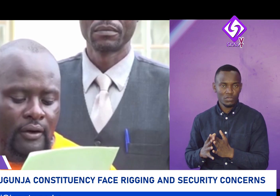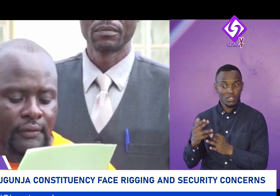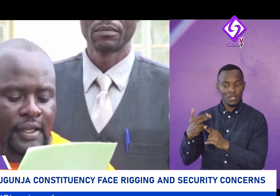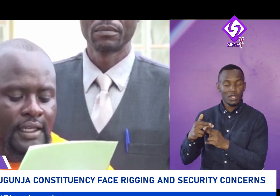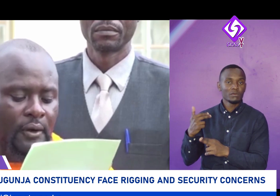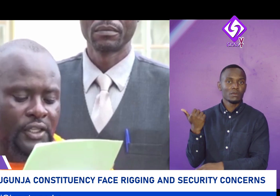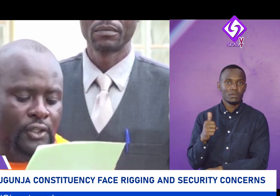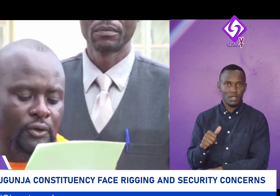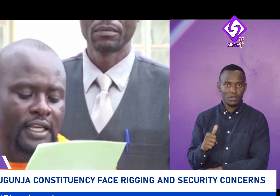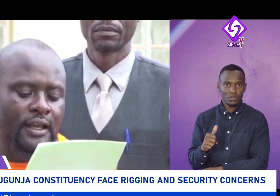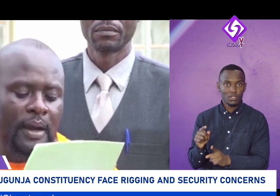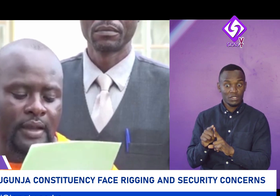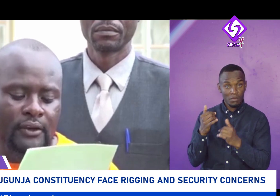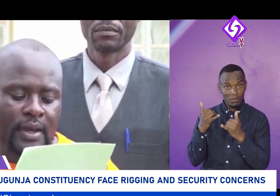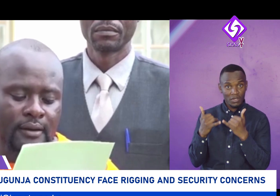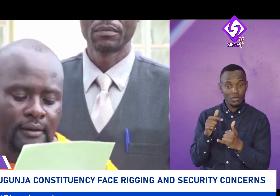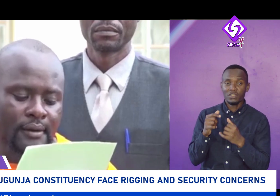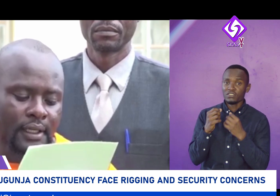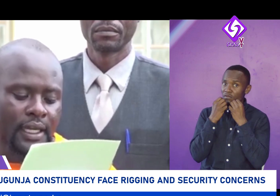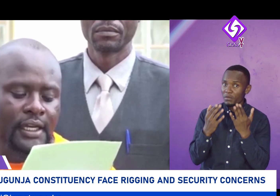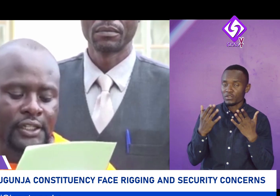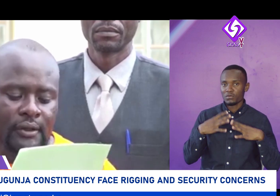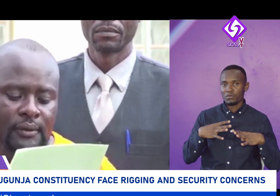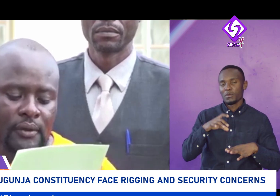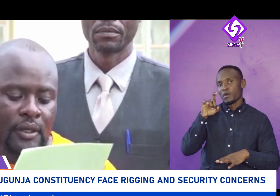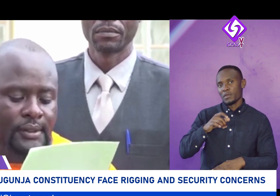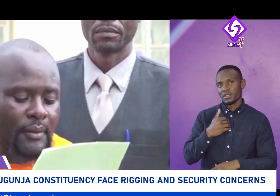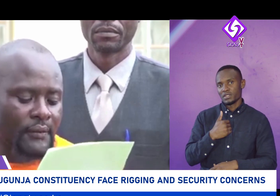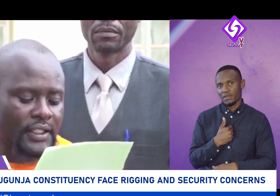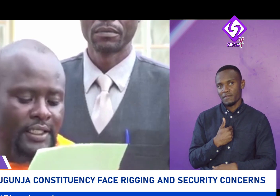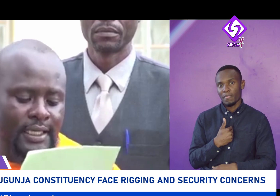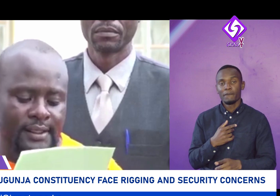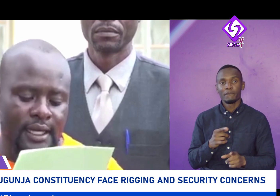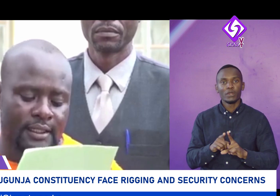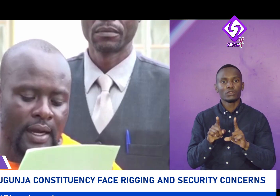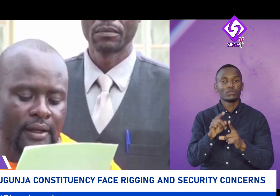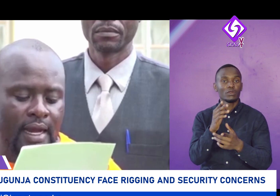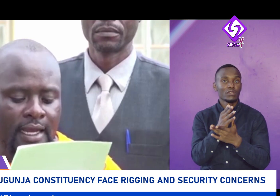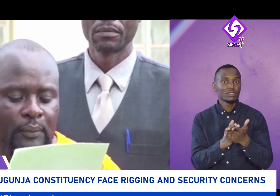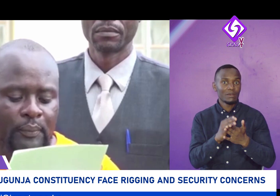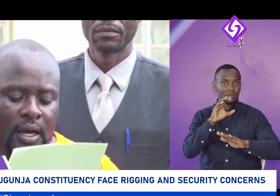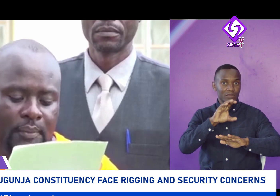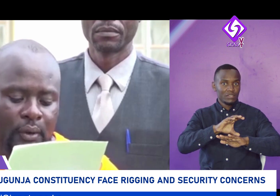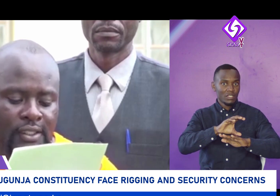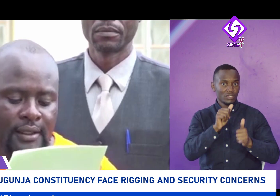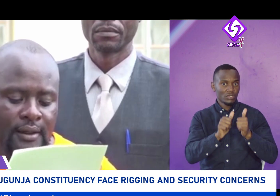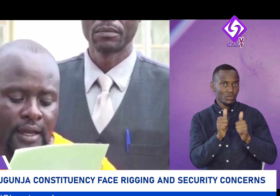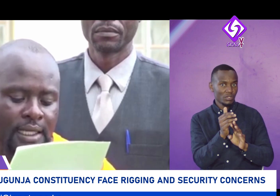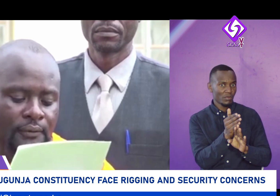now, this information should be in the public domain. In addition, some of the churches that were earlier posted as